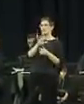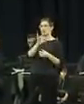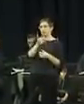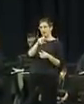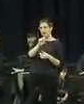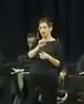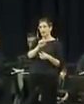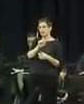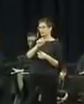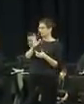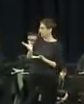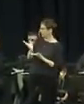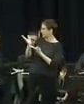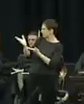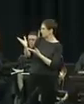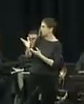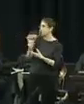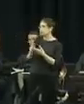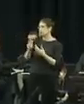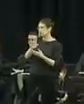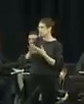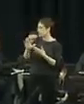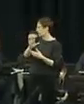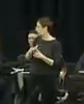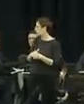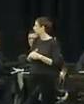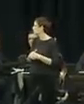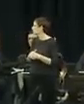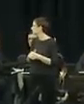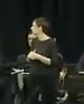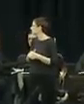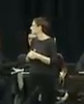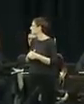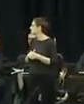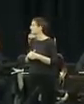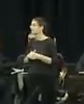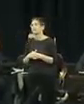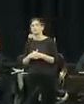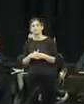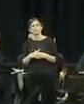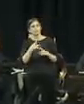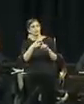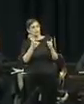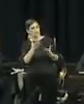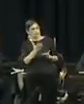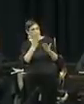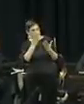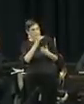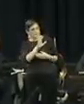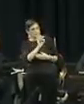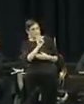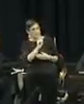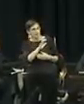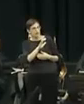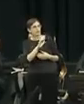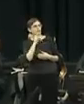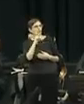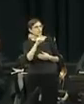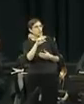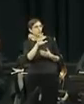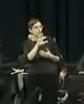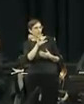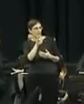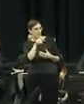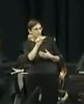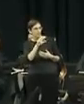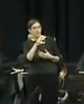Arts and Sciences and University College. On recommendation of the faculty of the College of Liberal Arts and